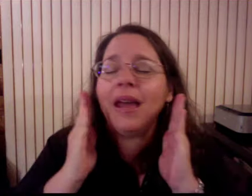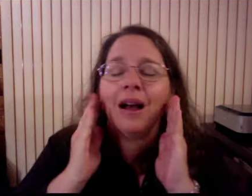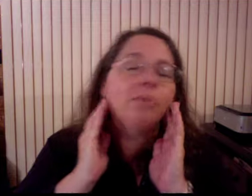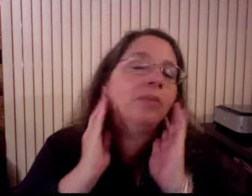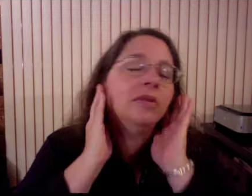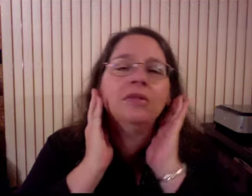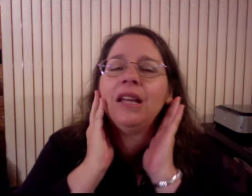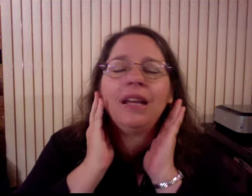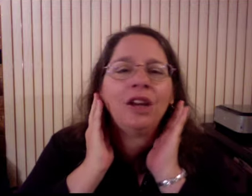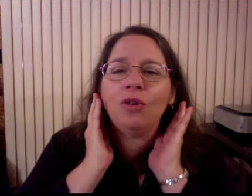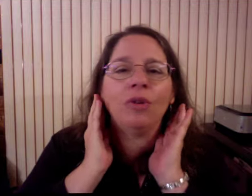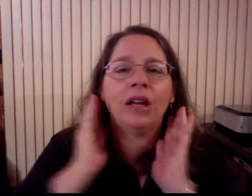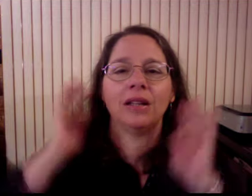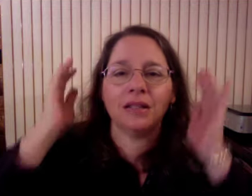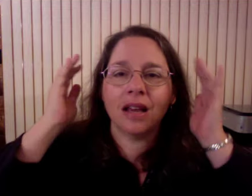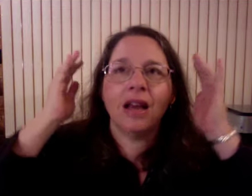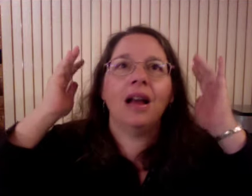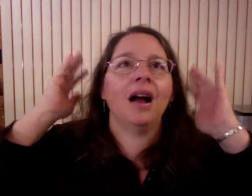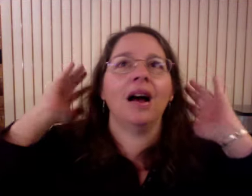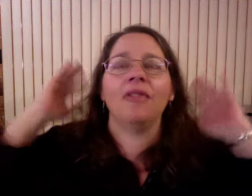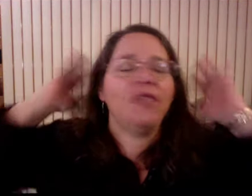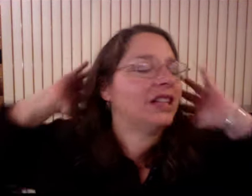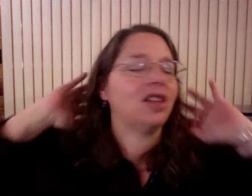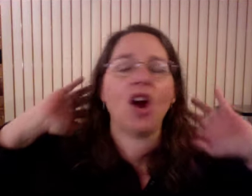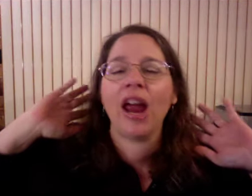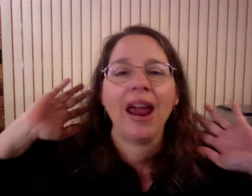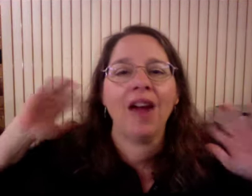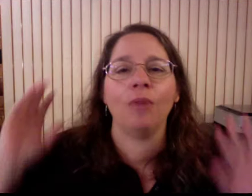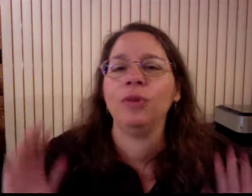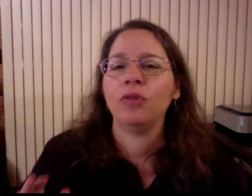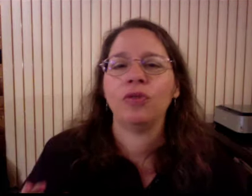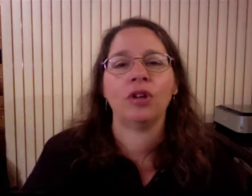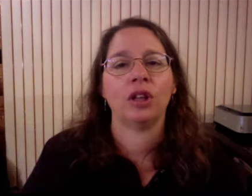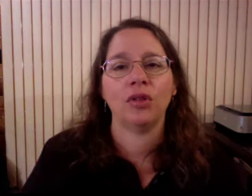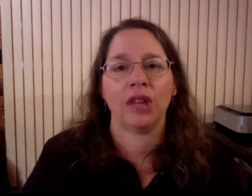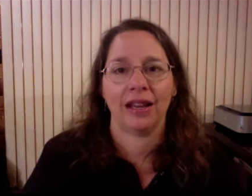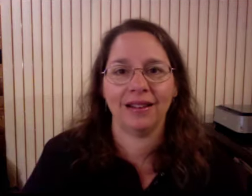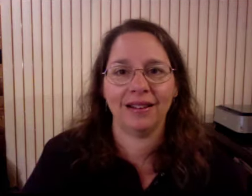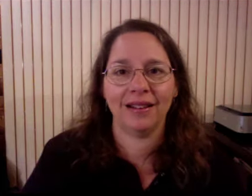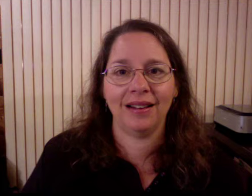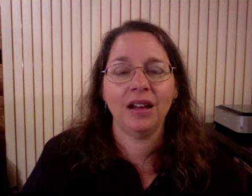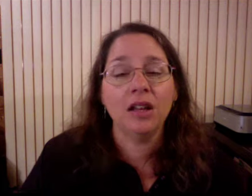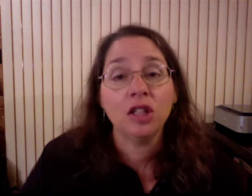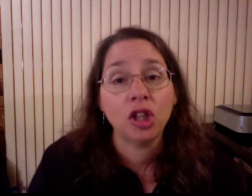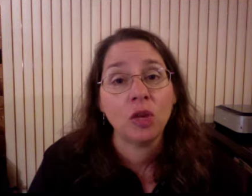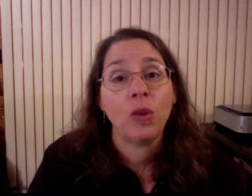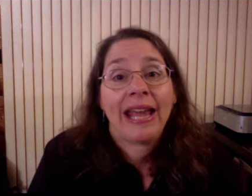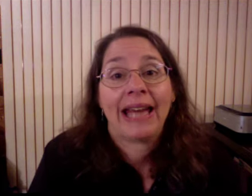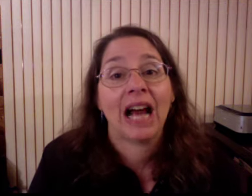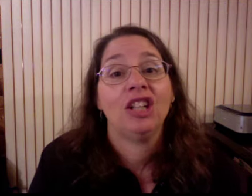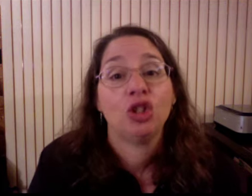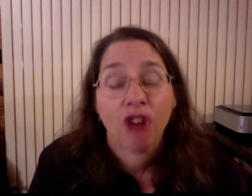makeup, earrings, fix our hair, beautiful clothing, so that we can